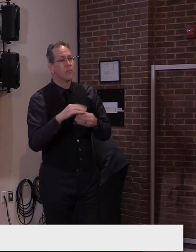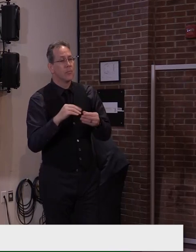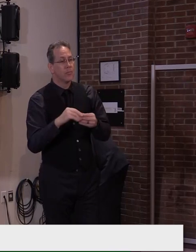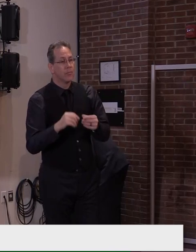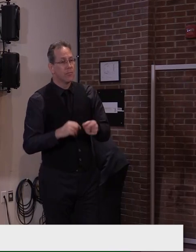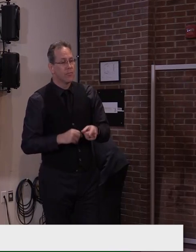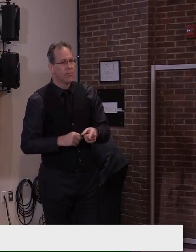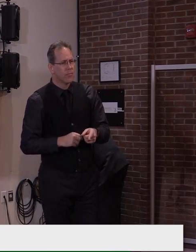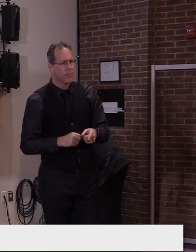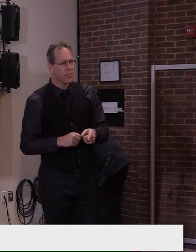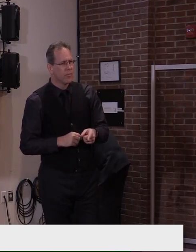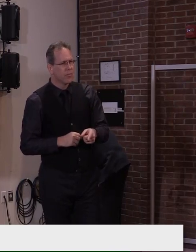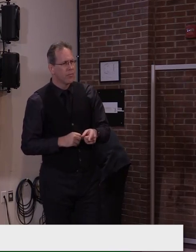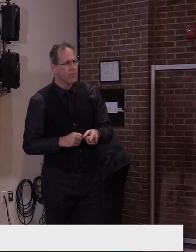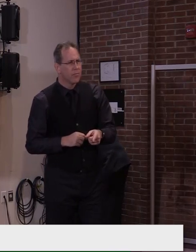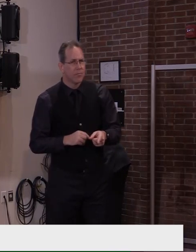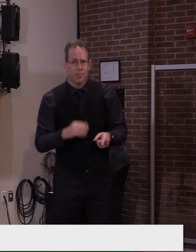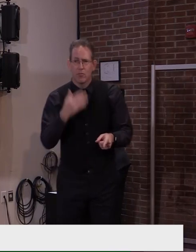Good afternoon, Governor.